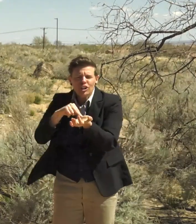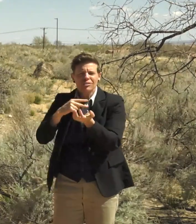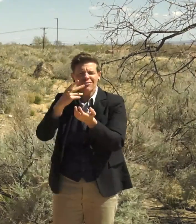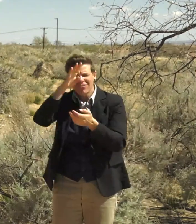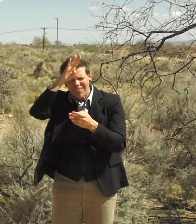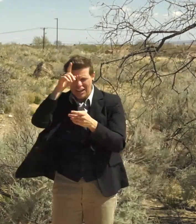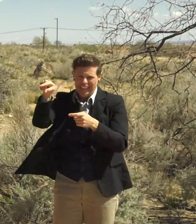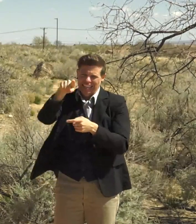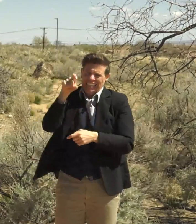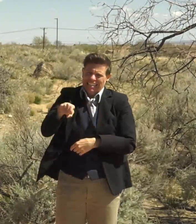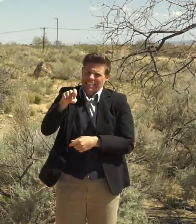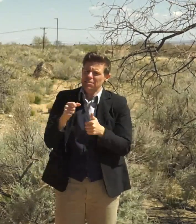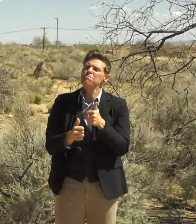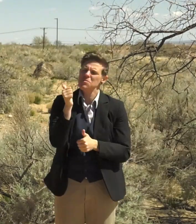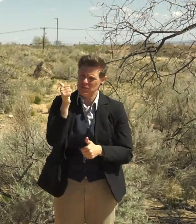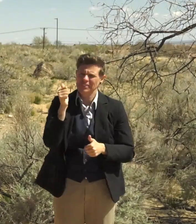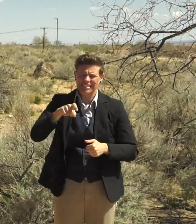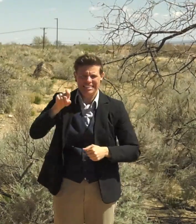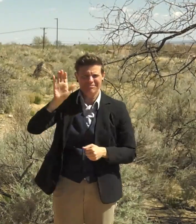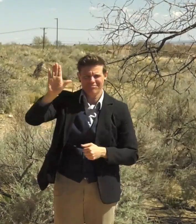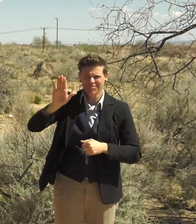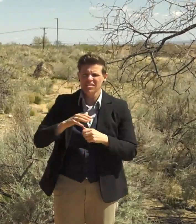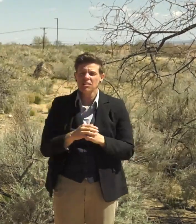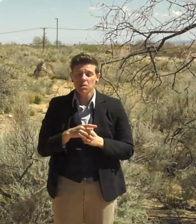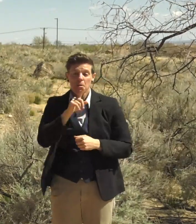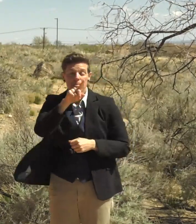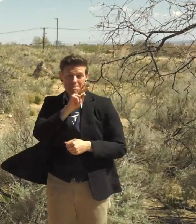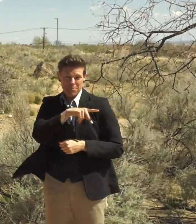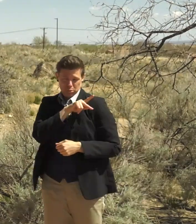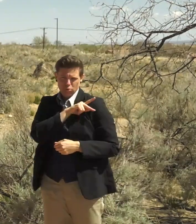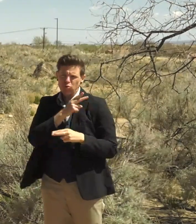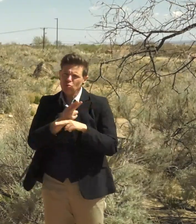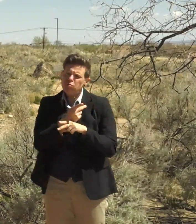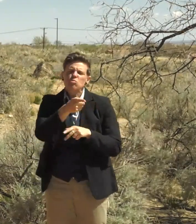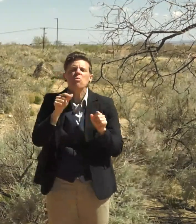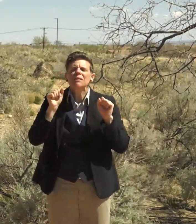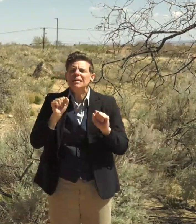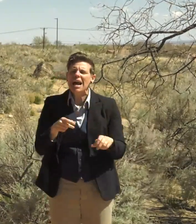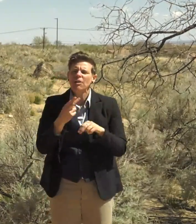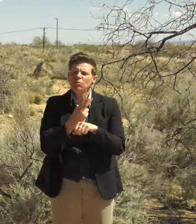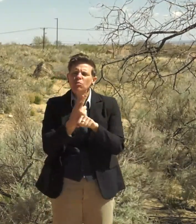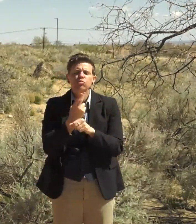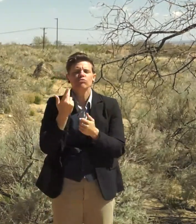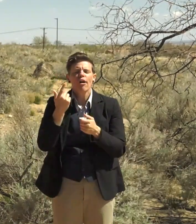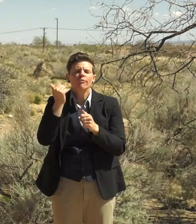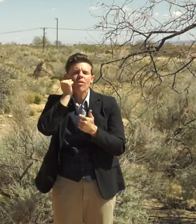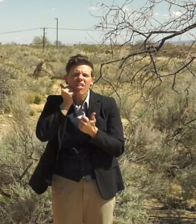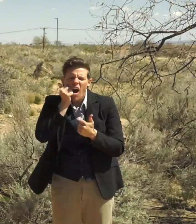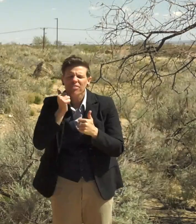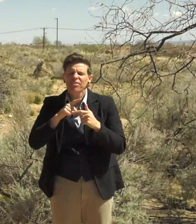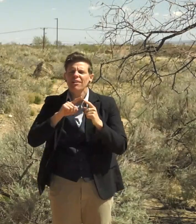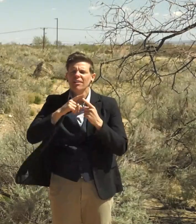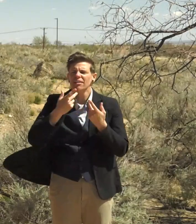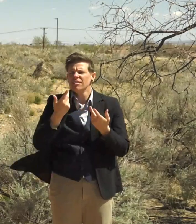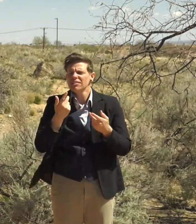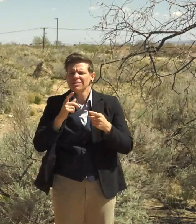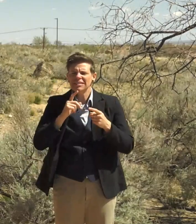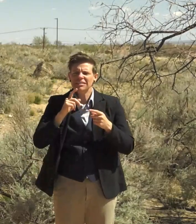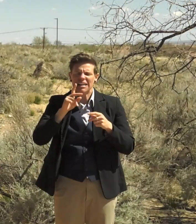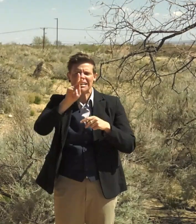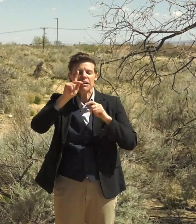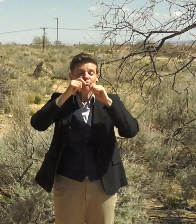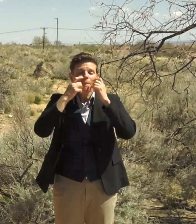you're trying to catch your own droplets coming out of your mouth so they don't get to others. it doesn't protect you from